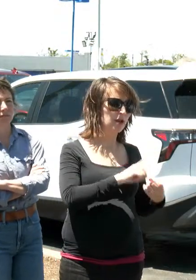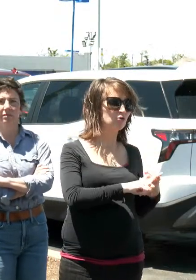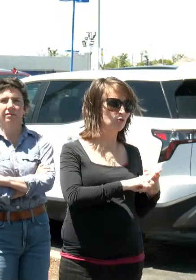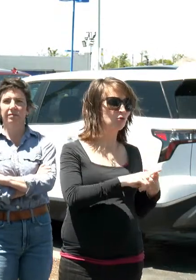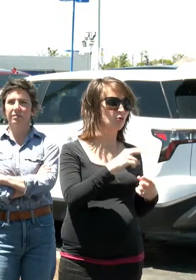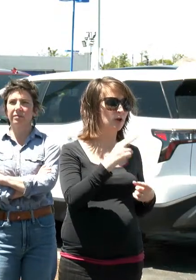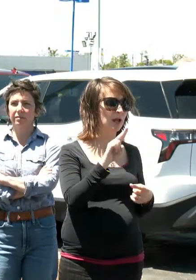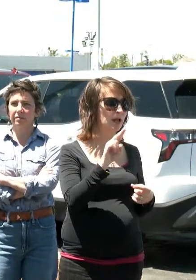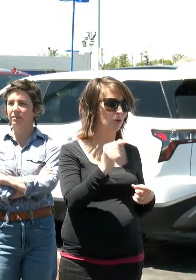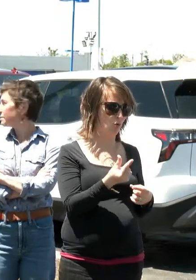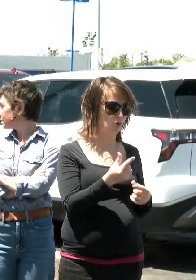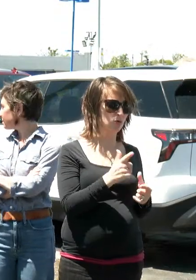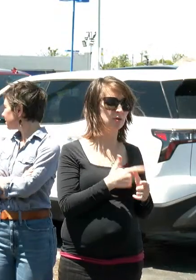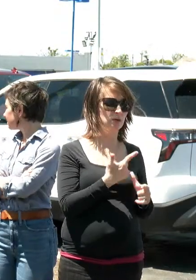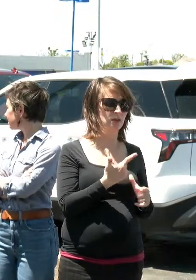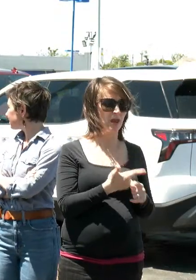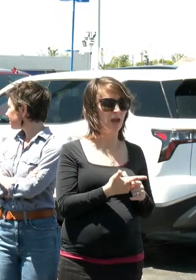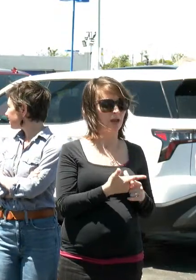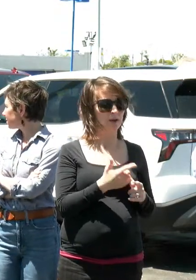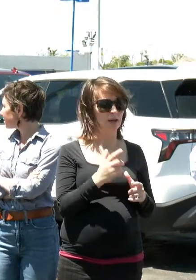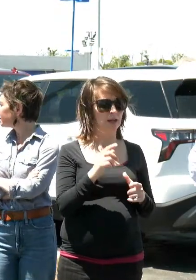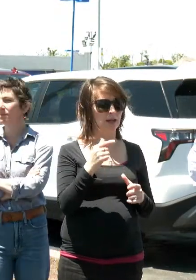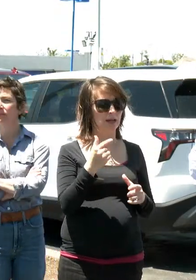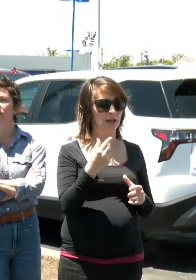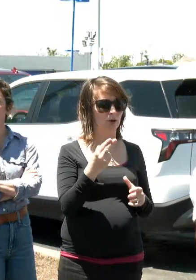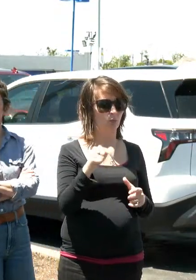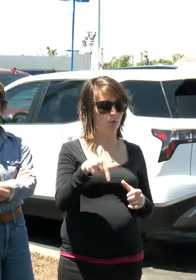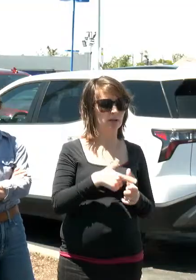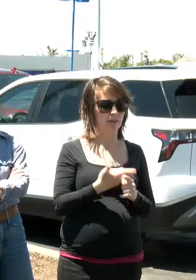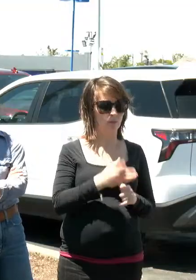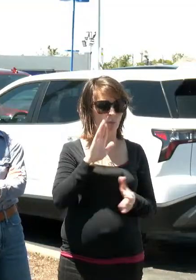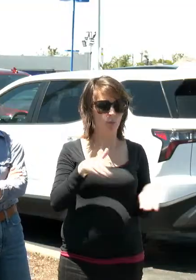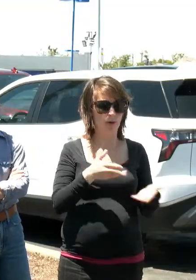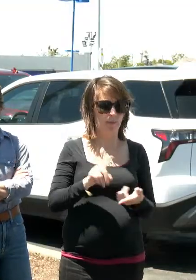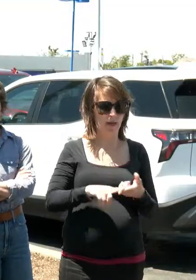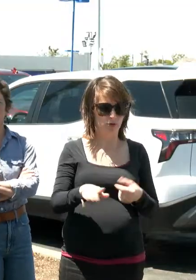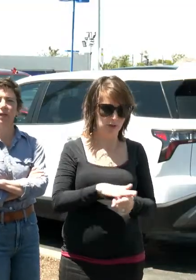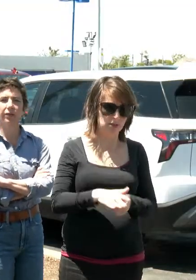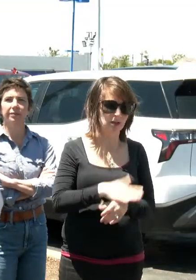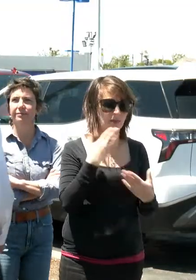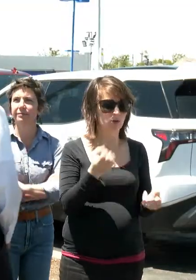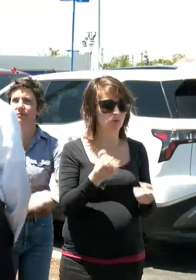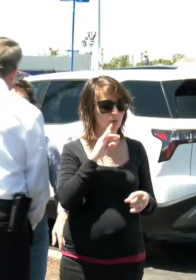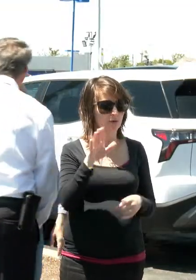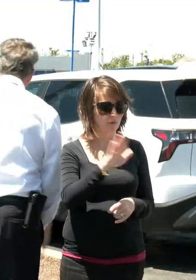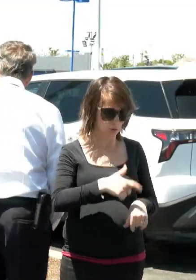to it, brought it back. So it's on site. Thank you guys very much for your time. Appreciate it.